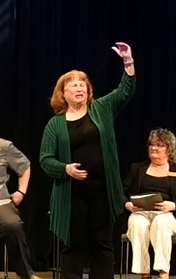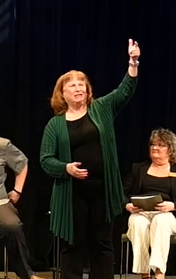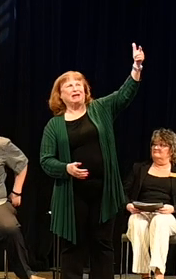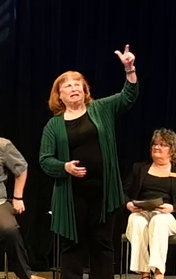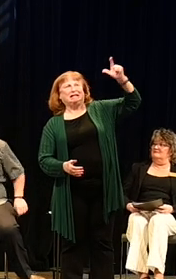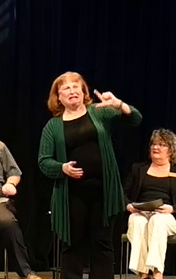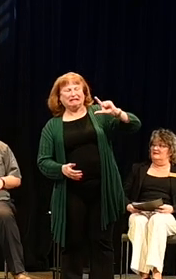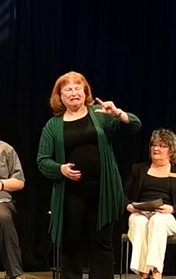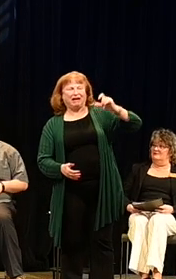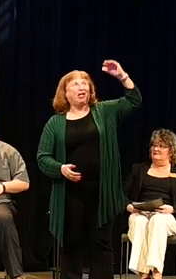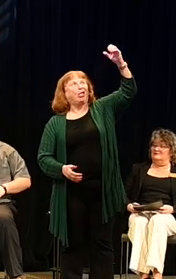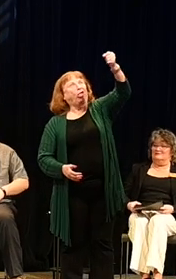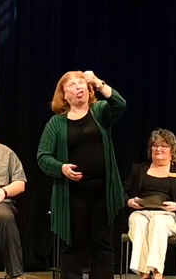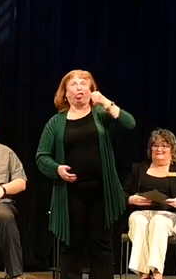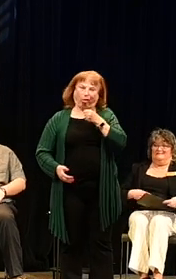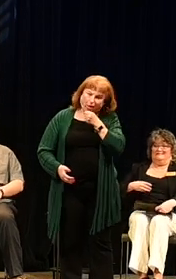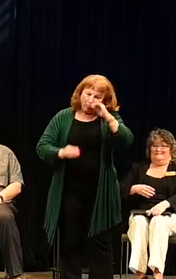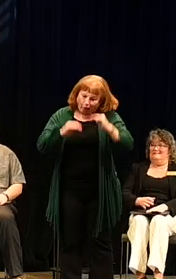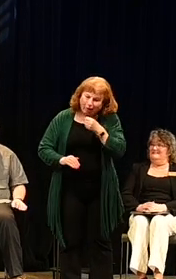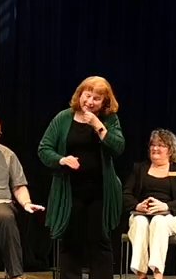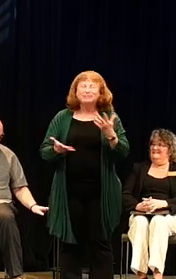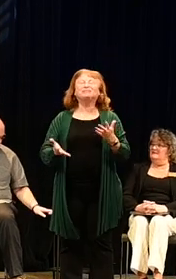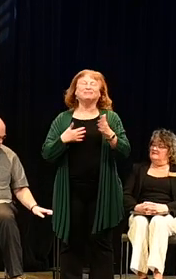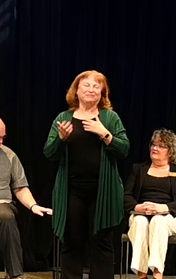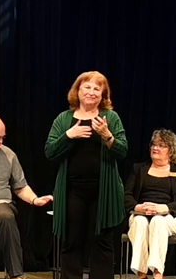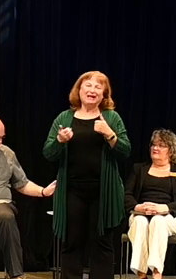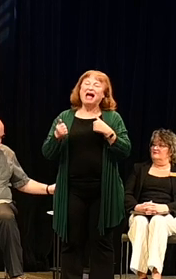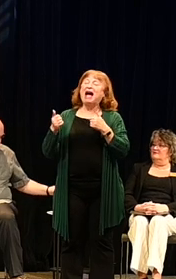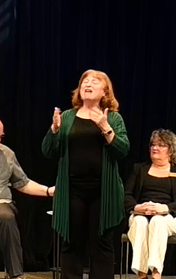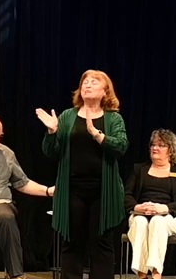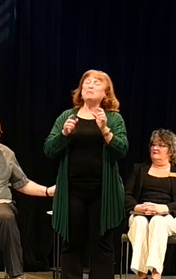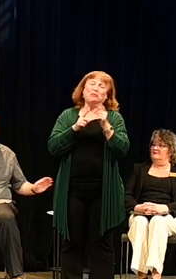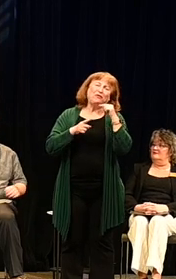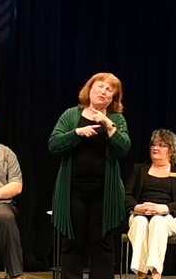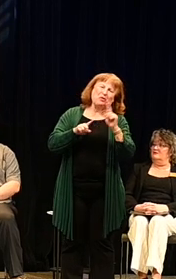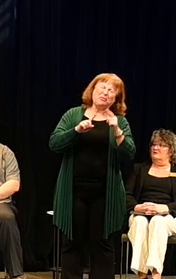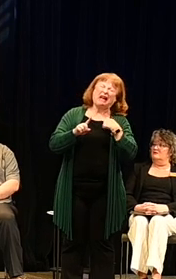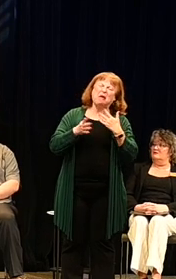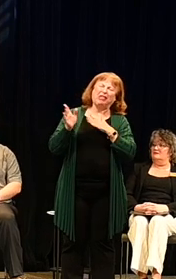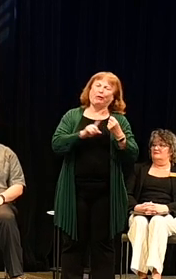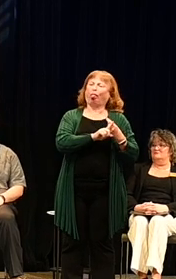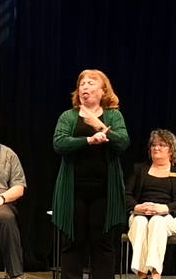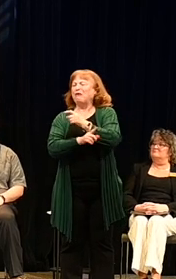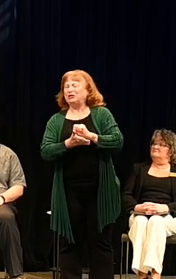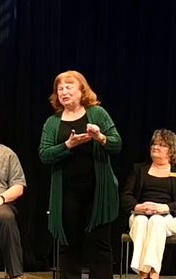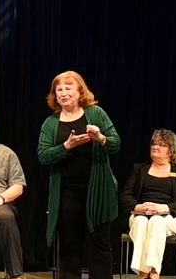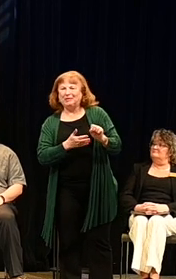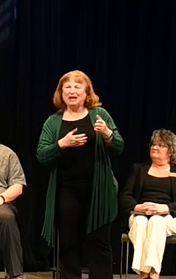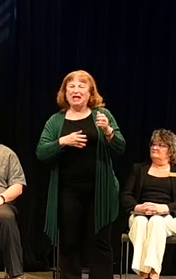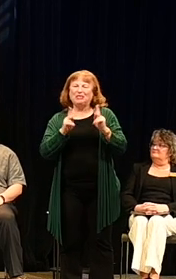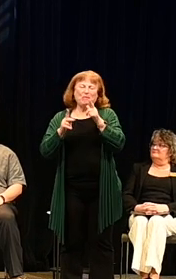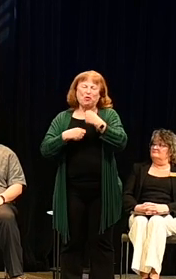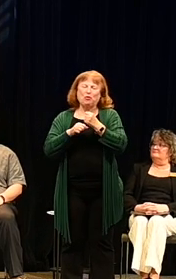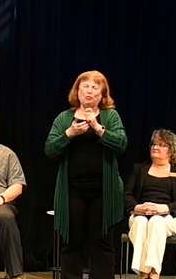I come up and I'm like, hello. So I have prepared words for you, but I'm going to go a little off script, which makes the people who write